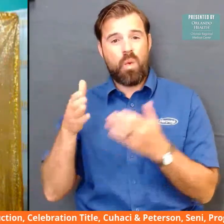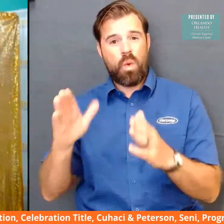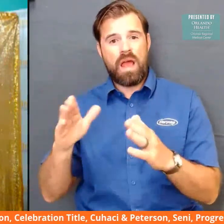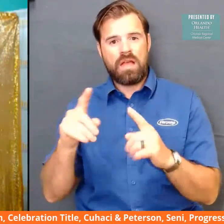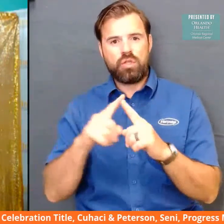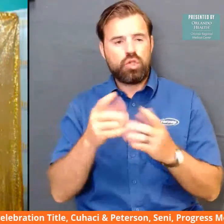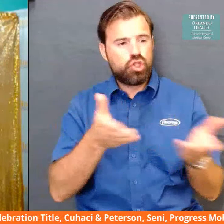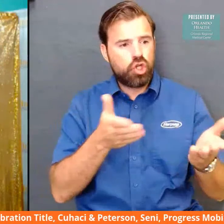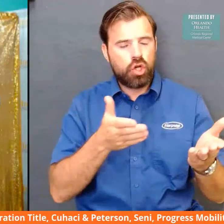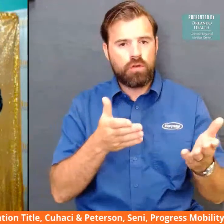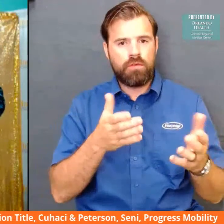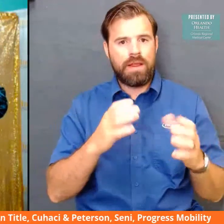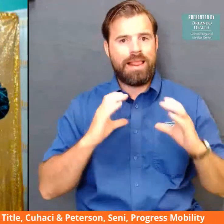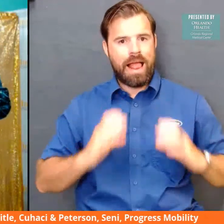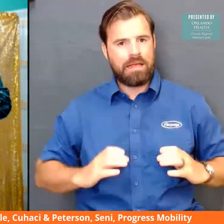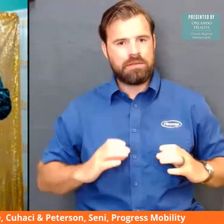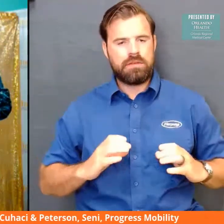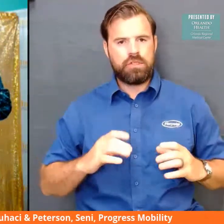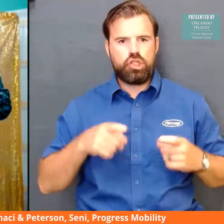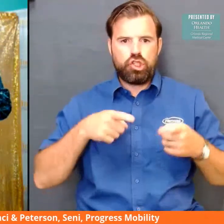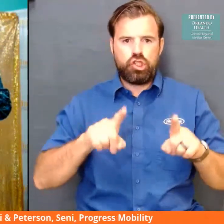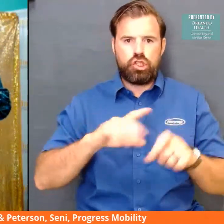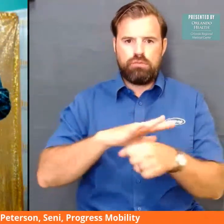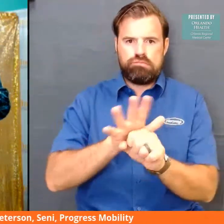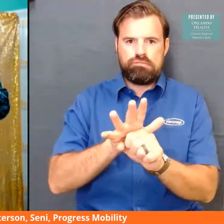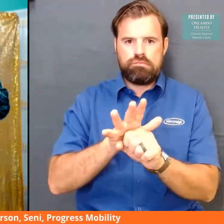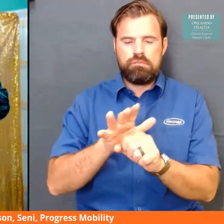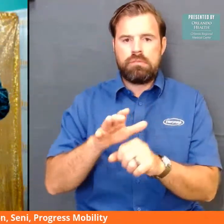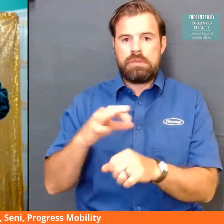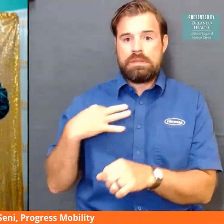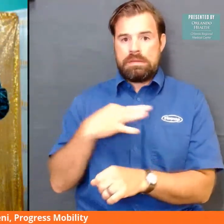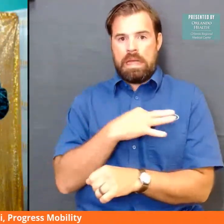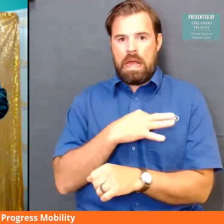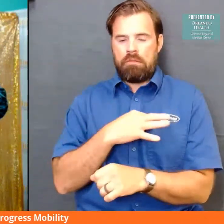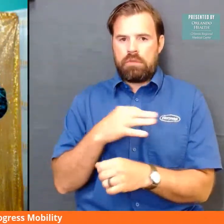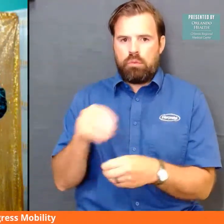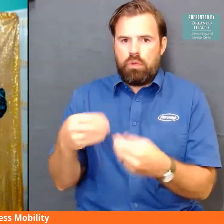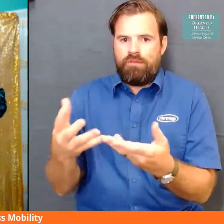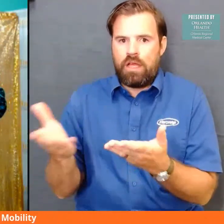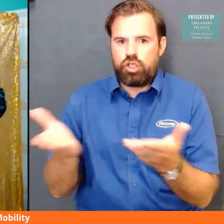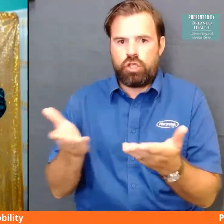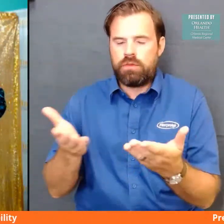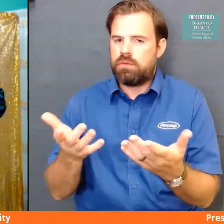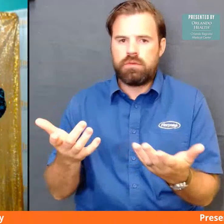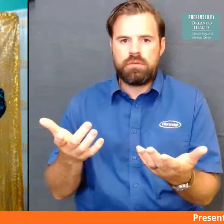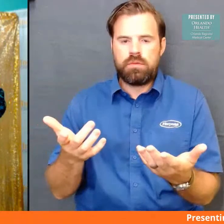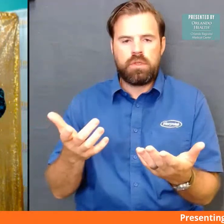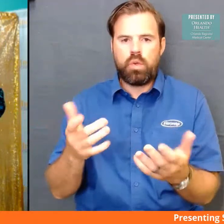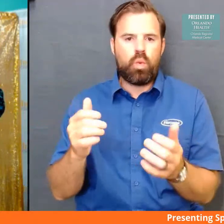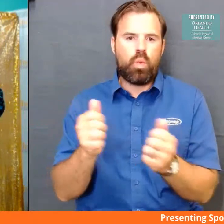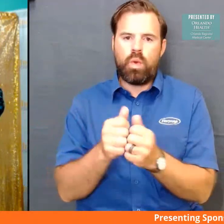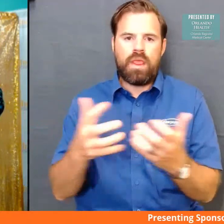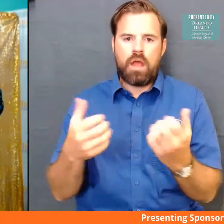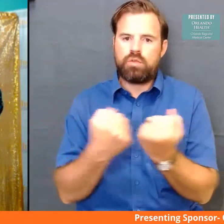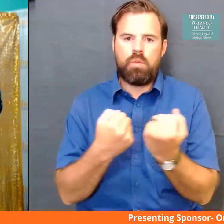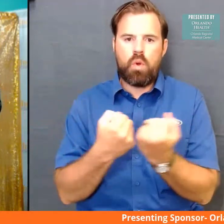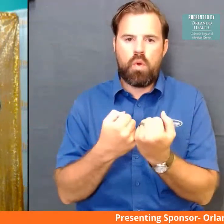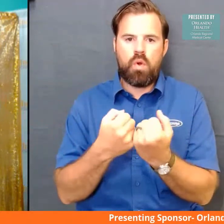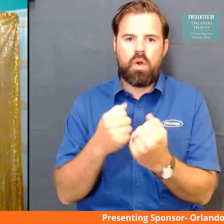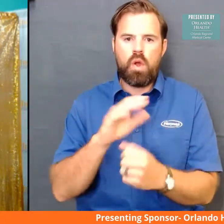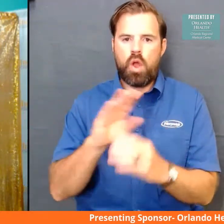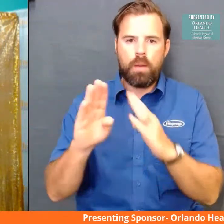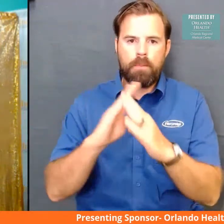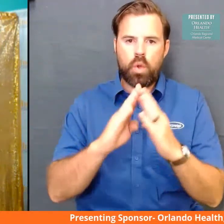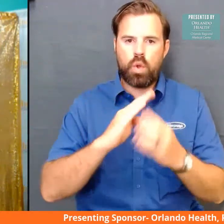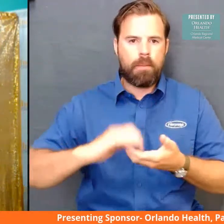pandemic. While CIL staff work hard to deliver these services, they couldn't without the support of their